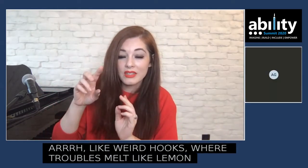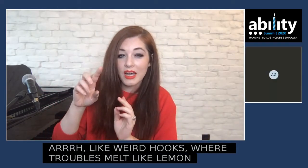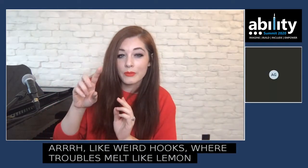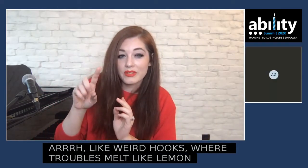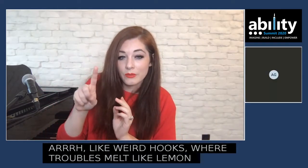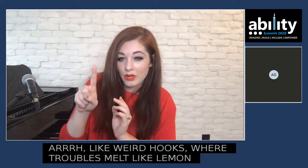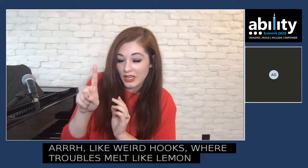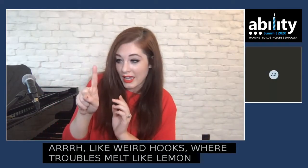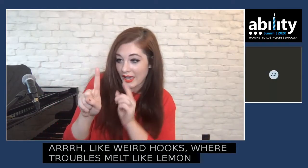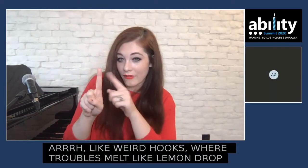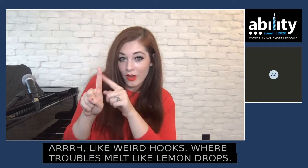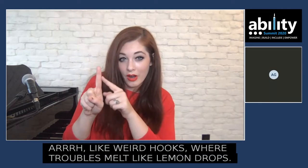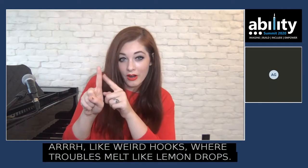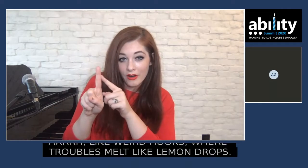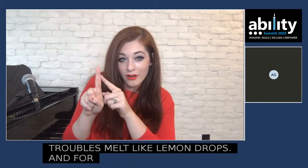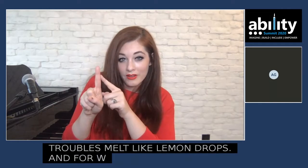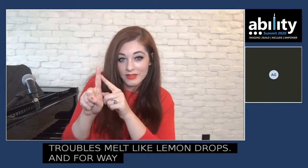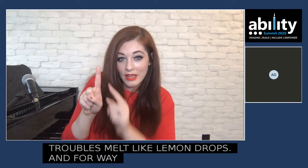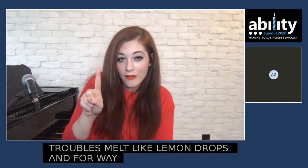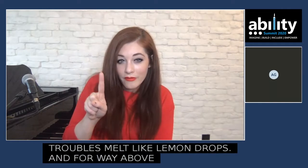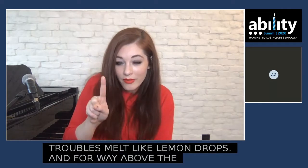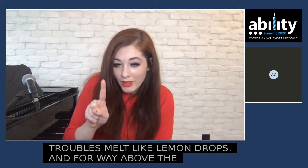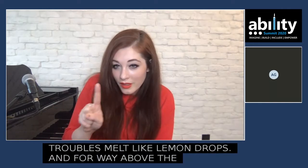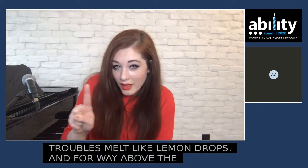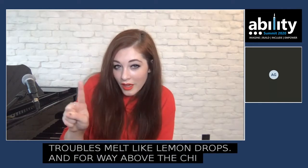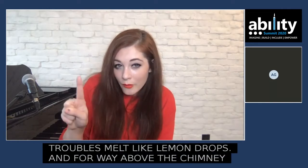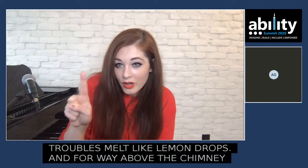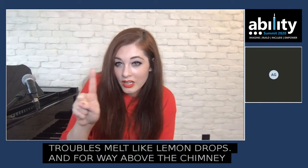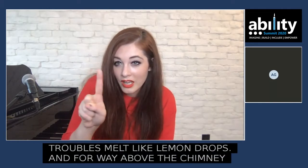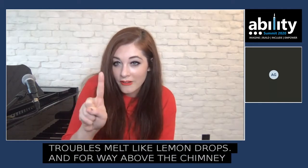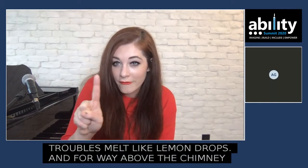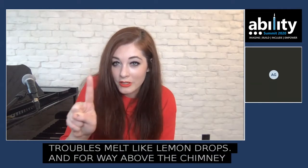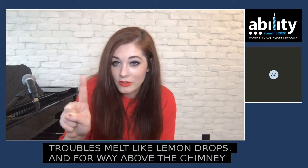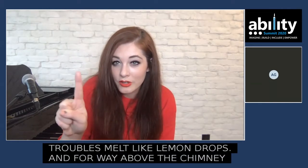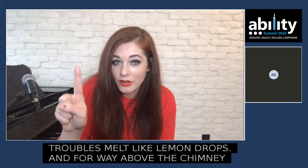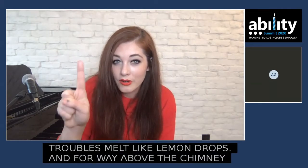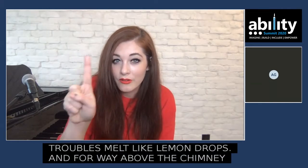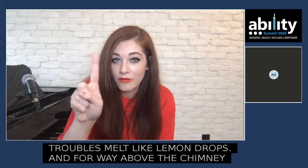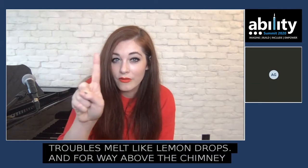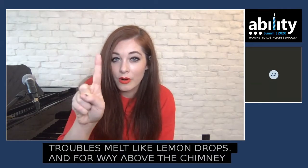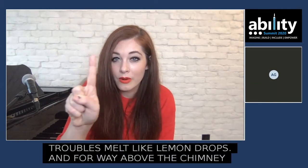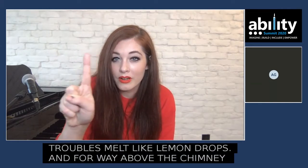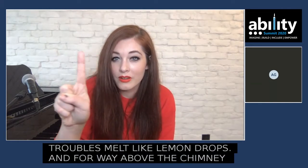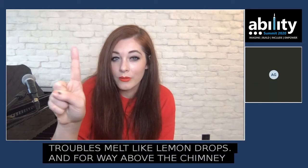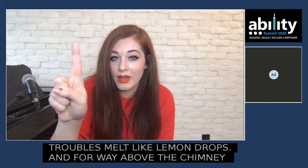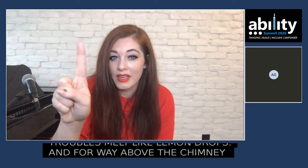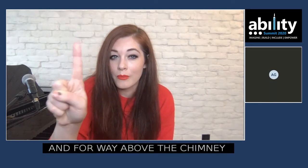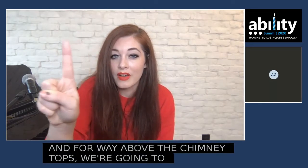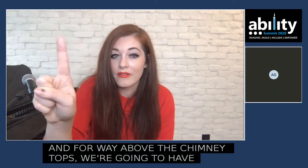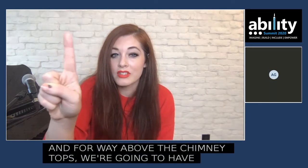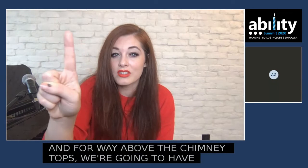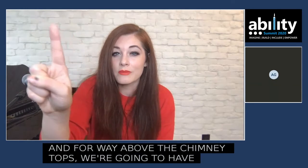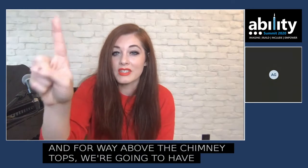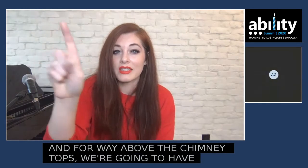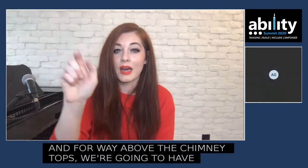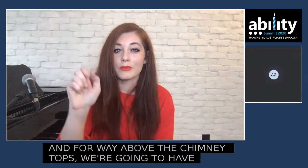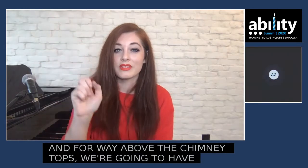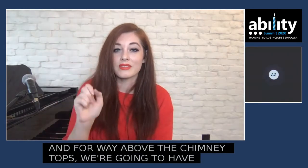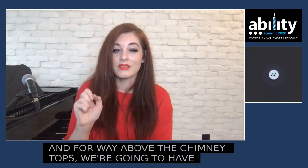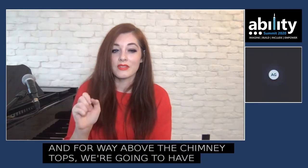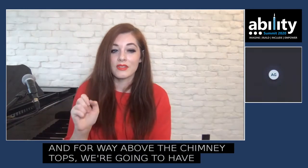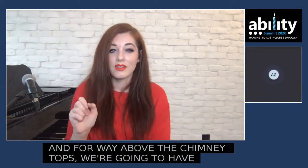the chimney tops, we're going to have our self, and we're going to adventure forward way above the